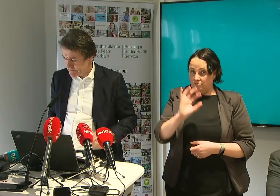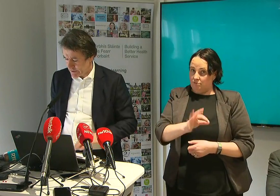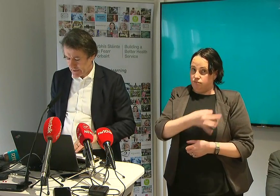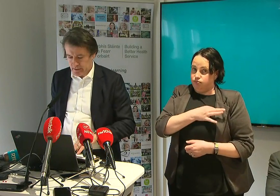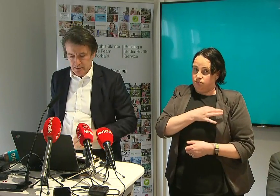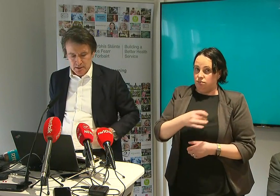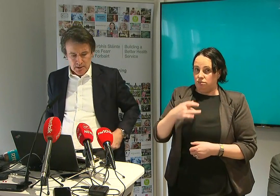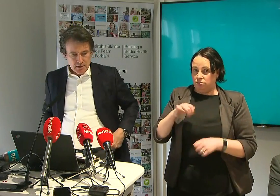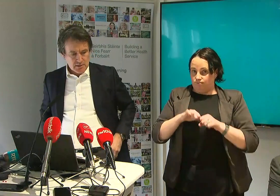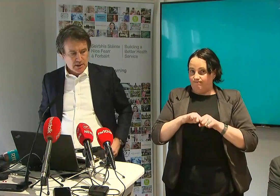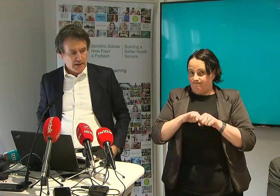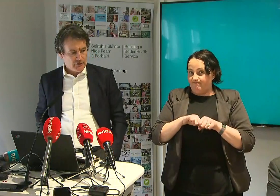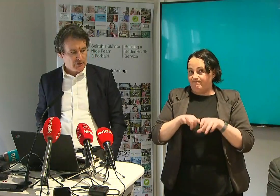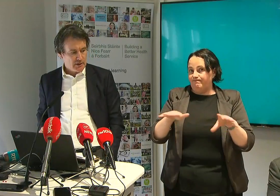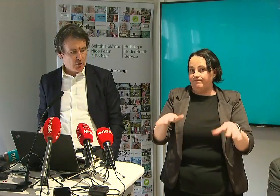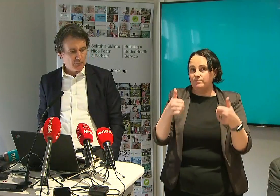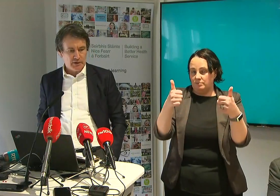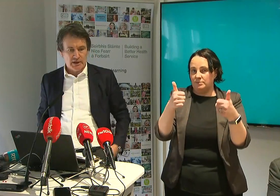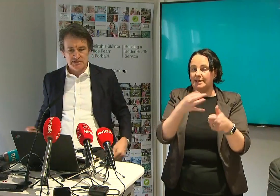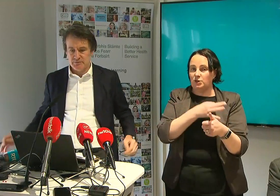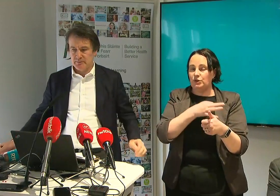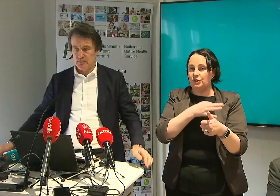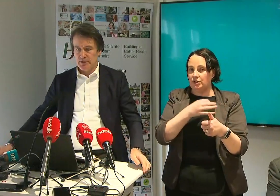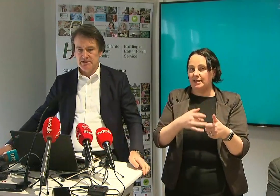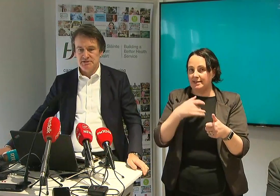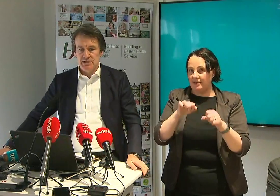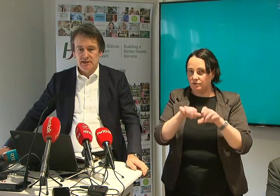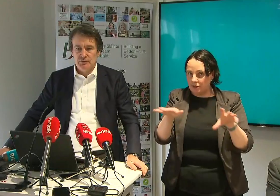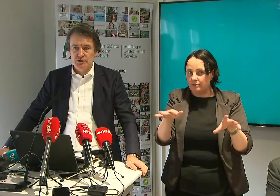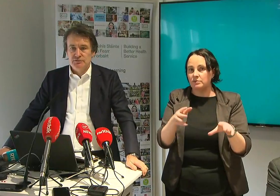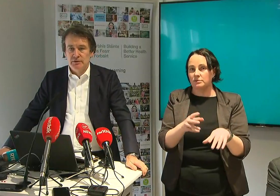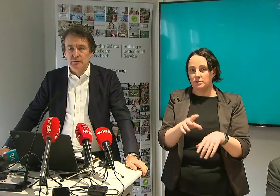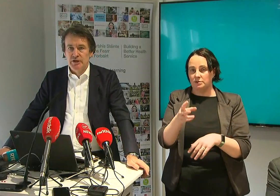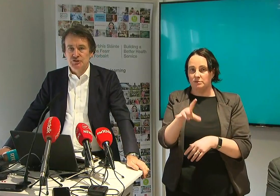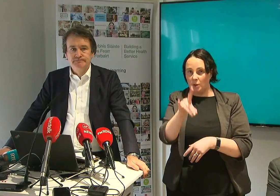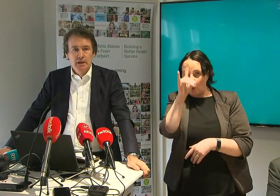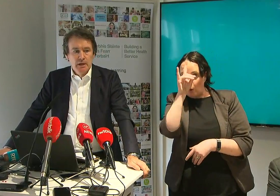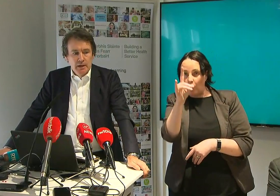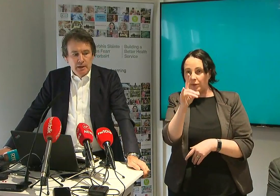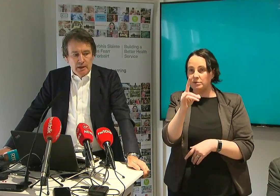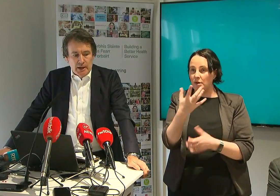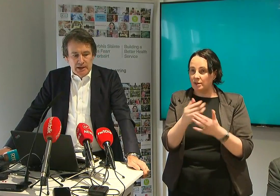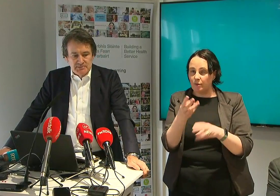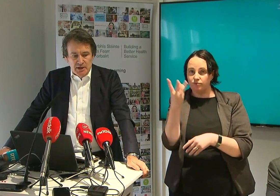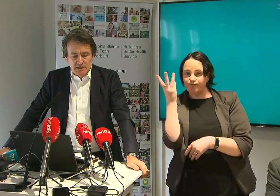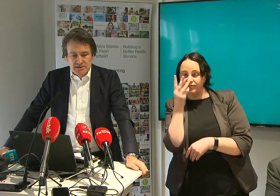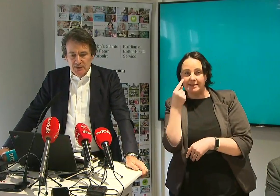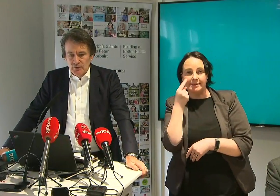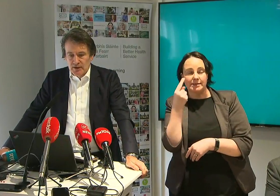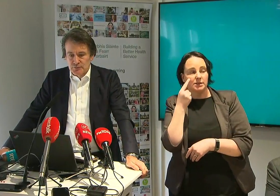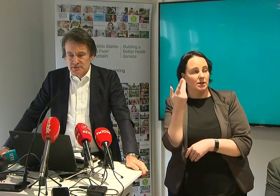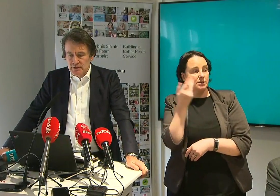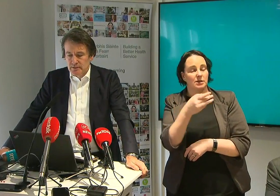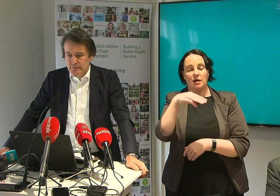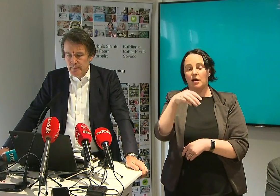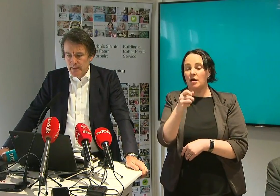streamed, and hopefully lots of people will get to see that very useful information. As Martin said,